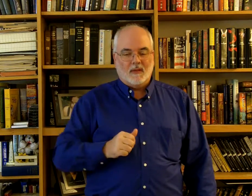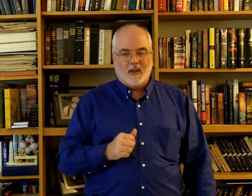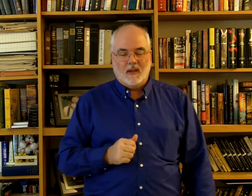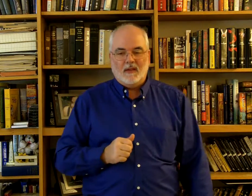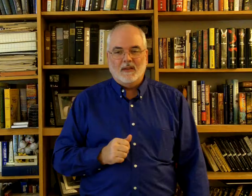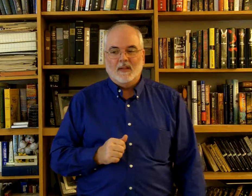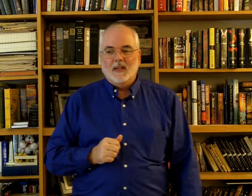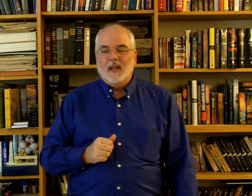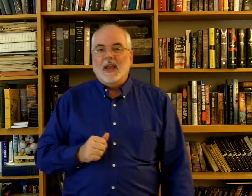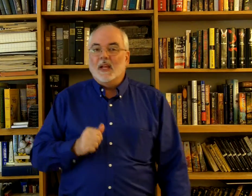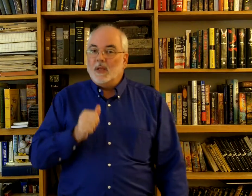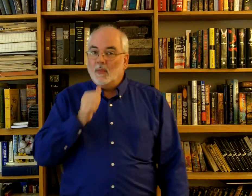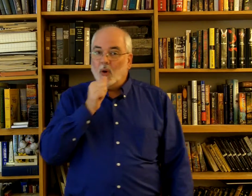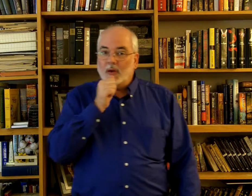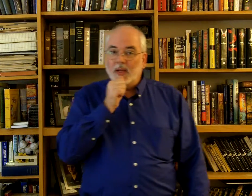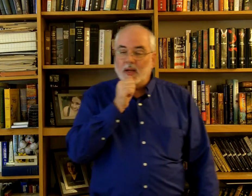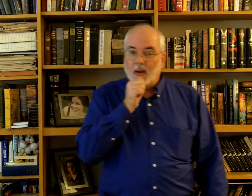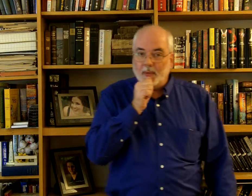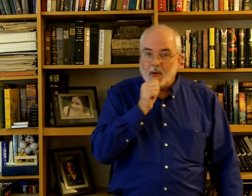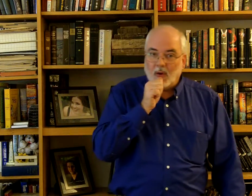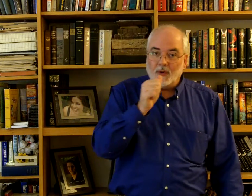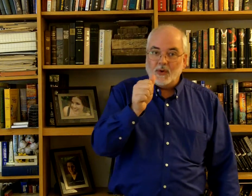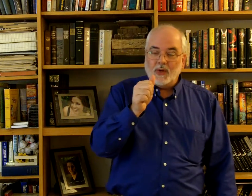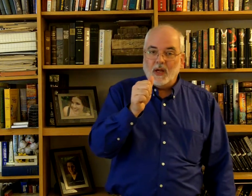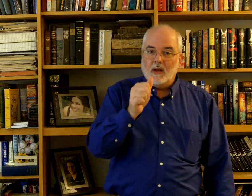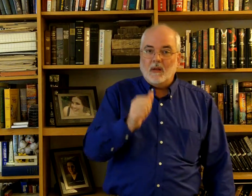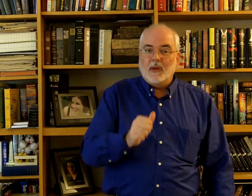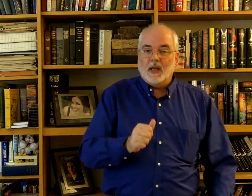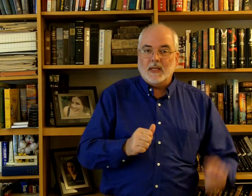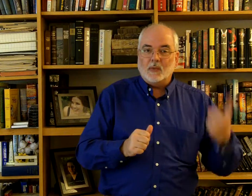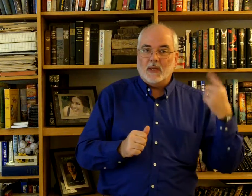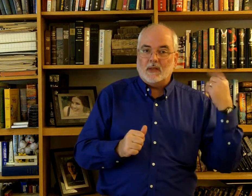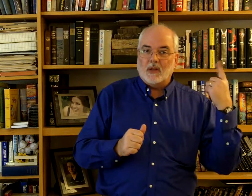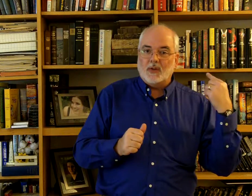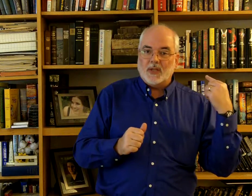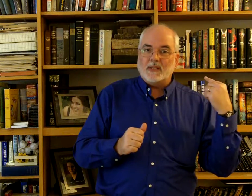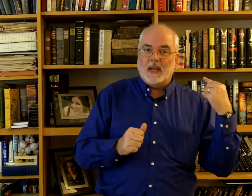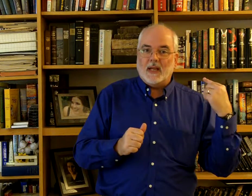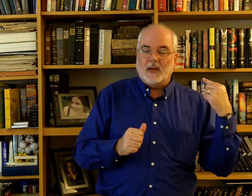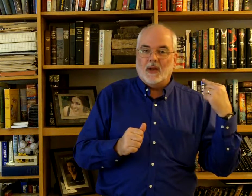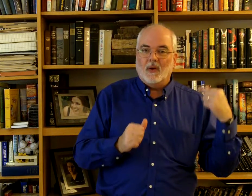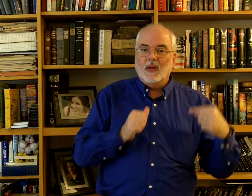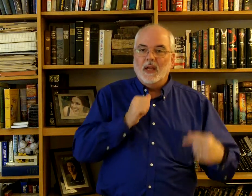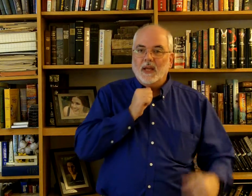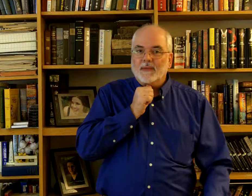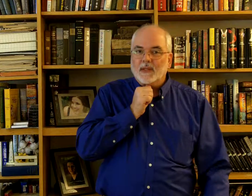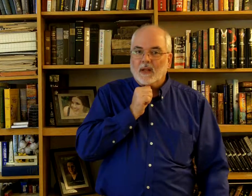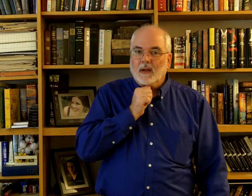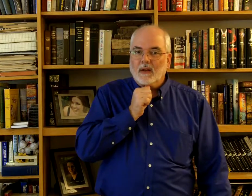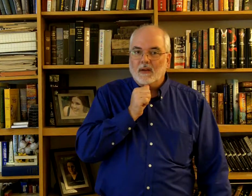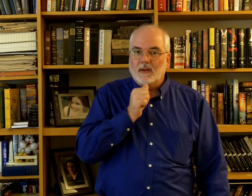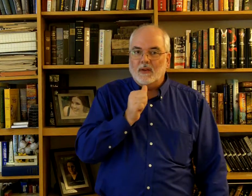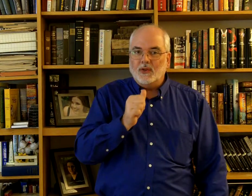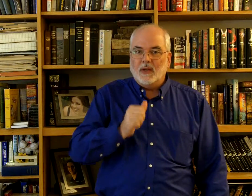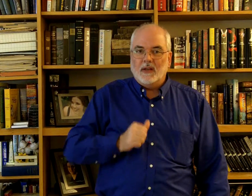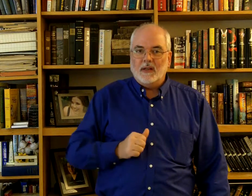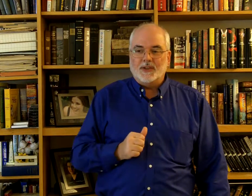Okay? It's important to get it up here on your chin, because as we saw just a second ago, if it's under the chin, it's